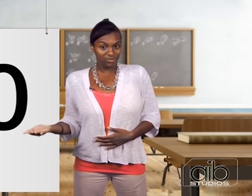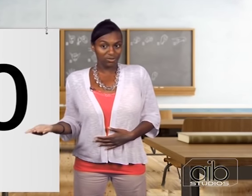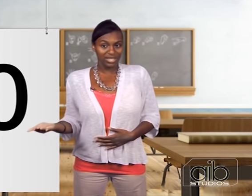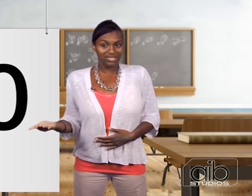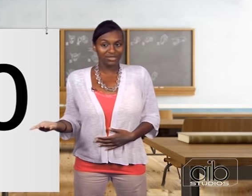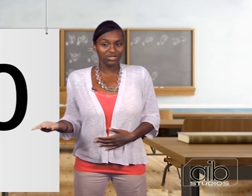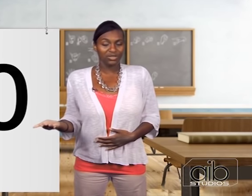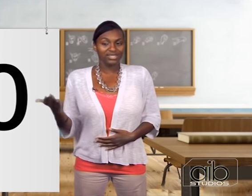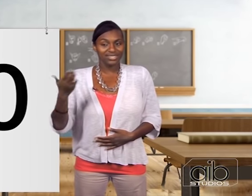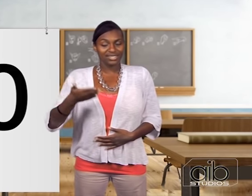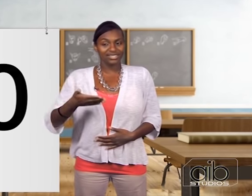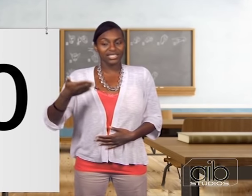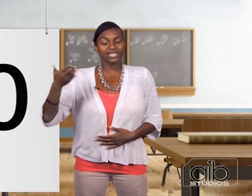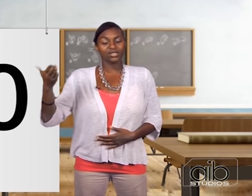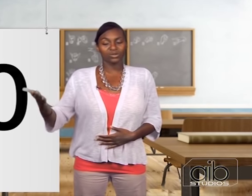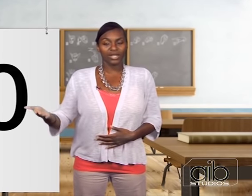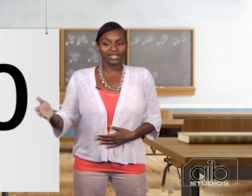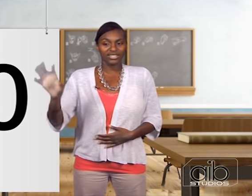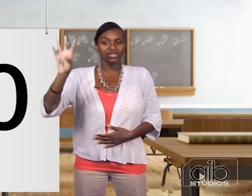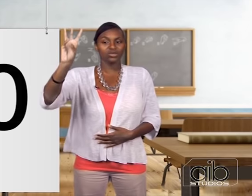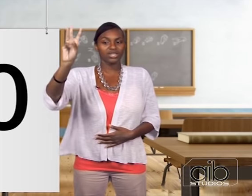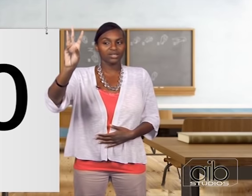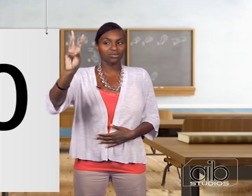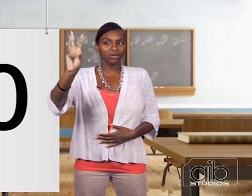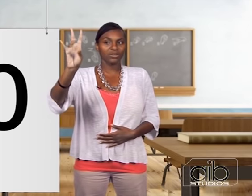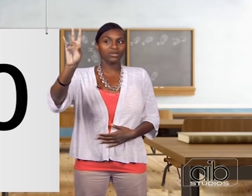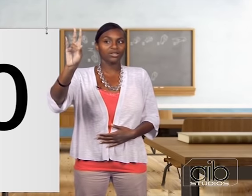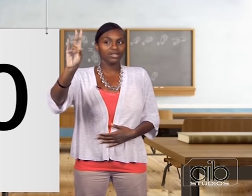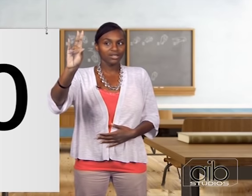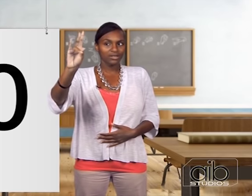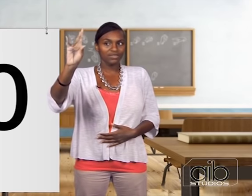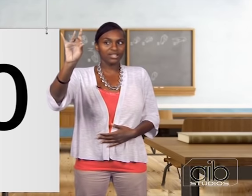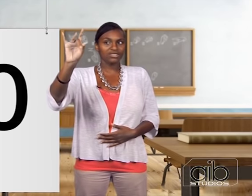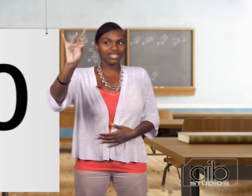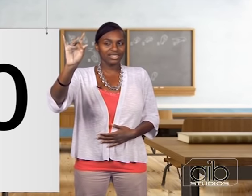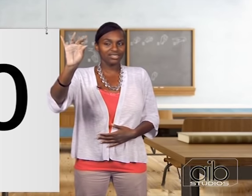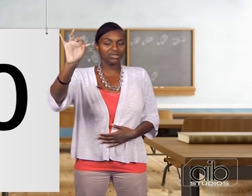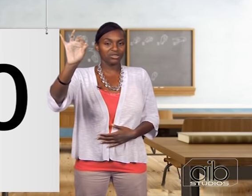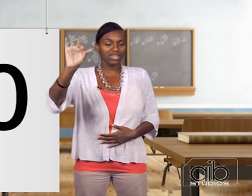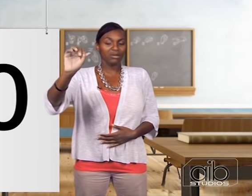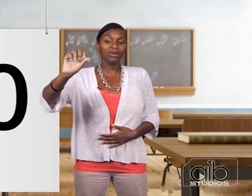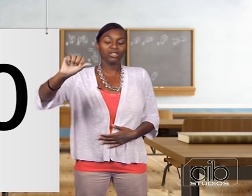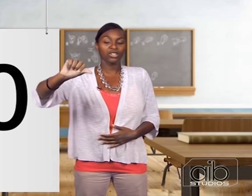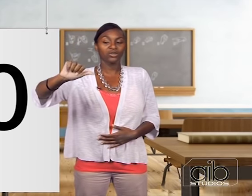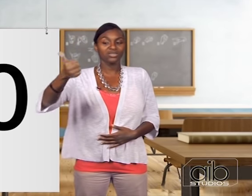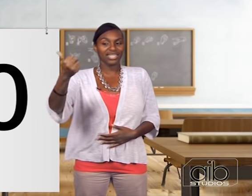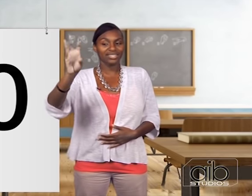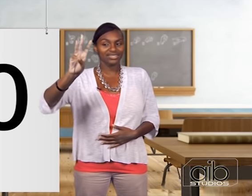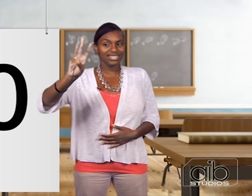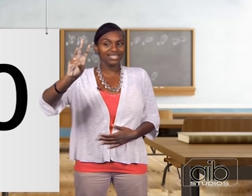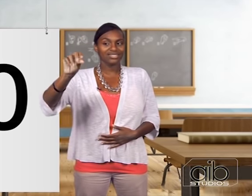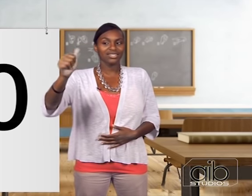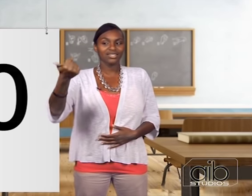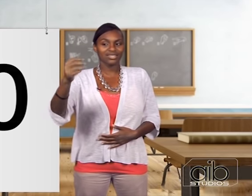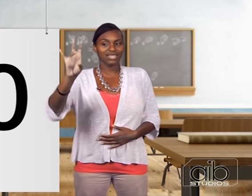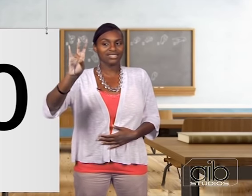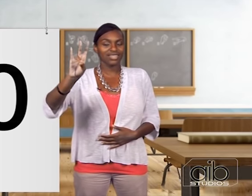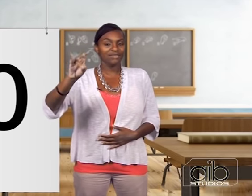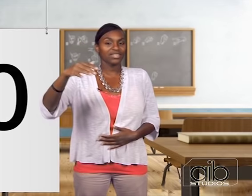ways of doing 16 through 19. You could rub your fingers like this on your thumb, or you can go 10, 6, 10, 7,